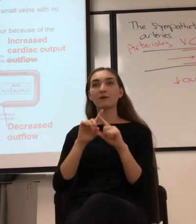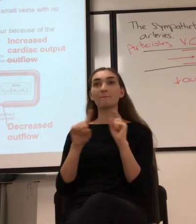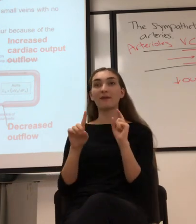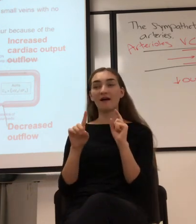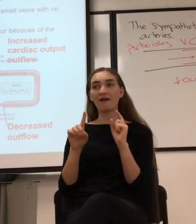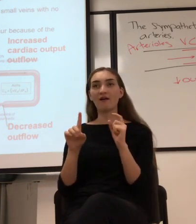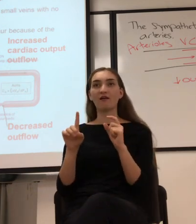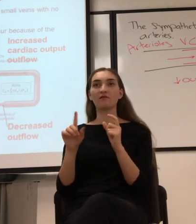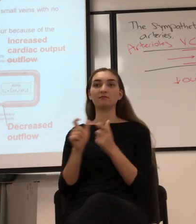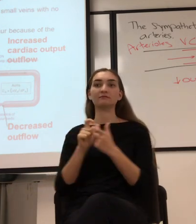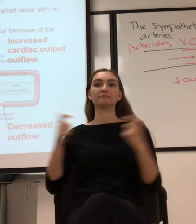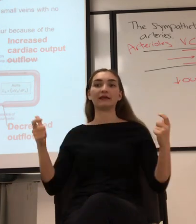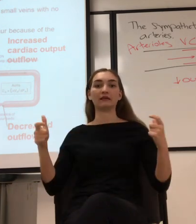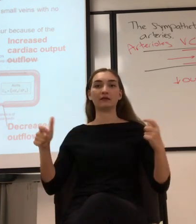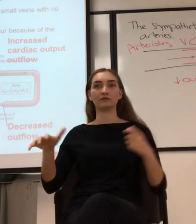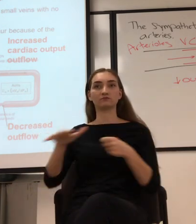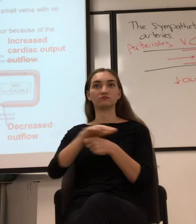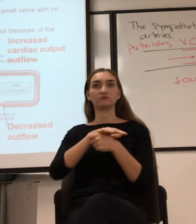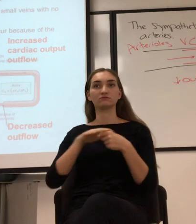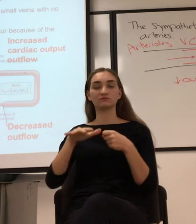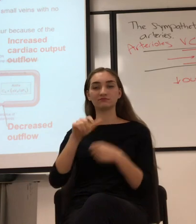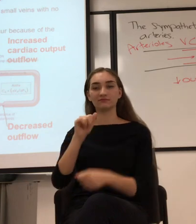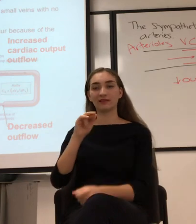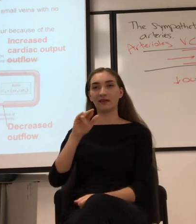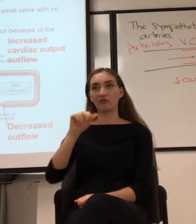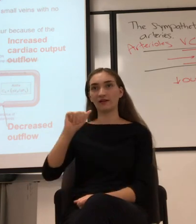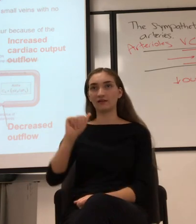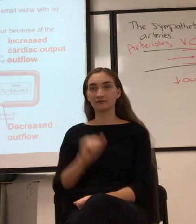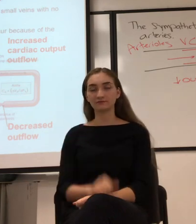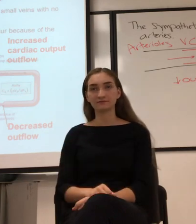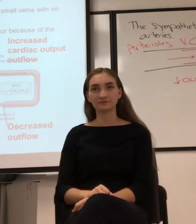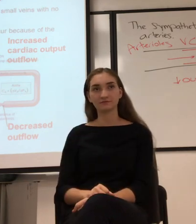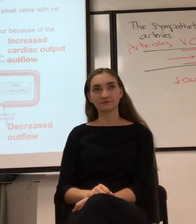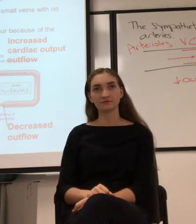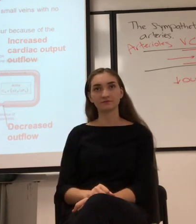a large cross-sectional area. I'll just say over a larger area.